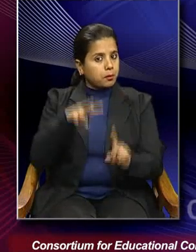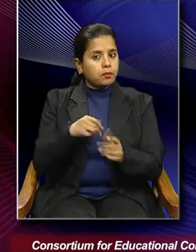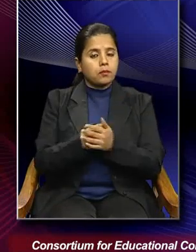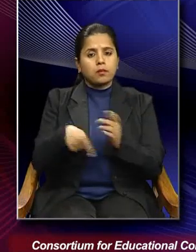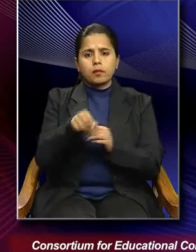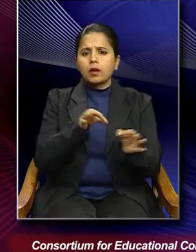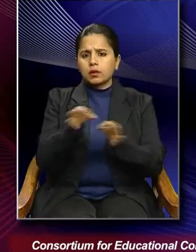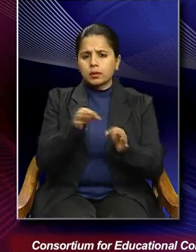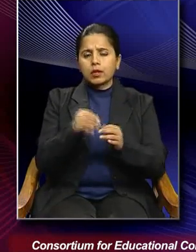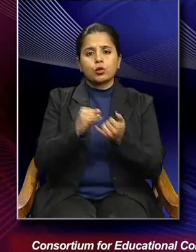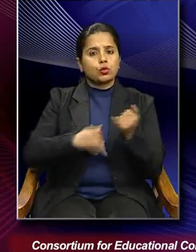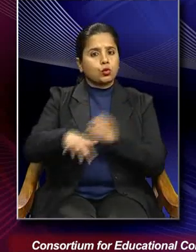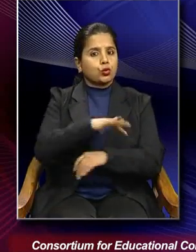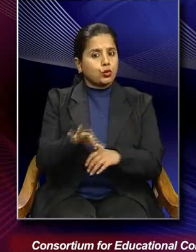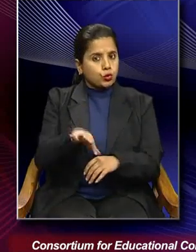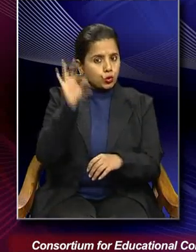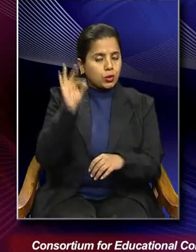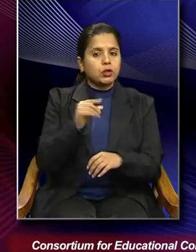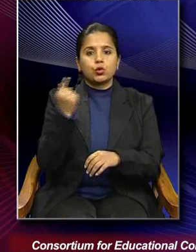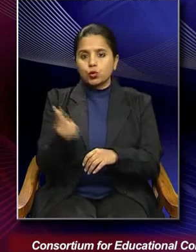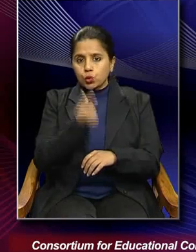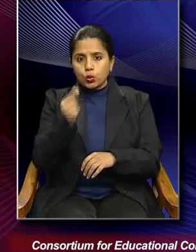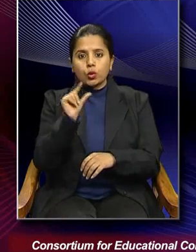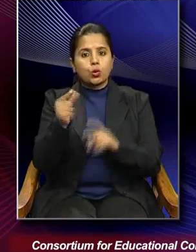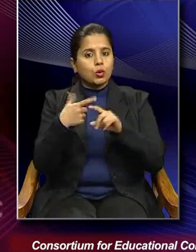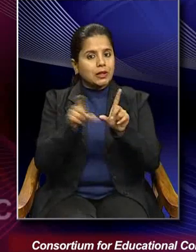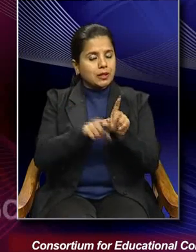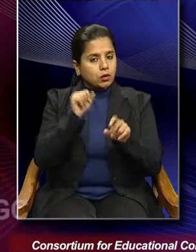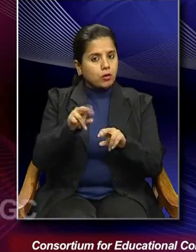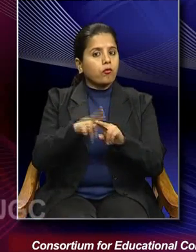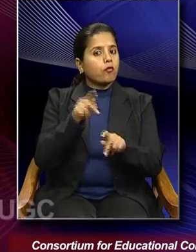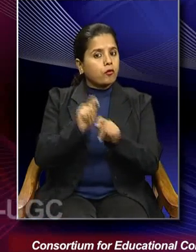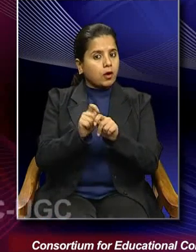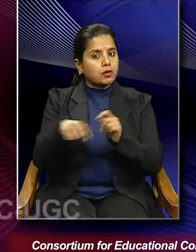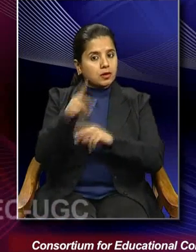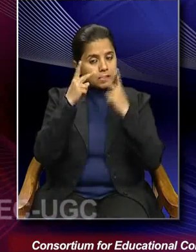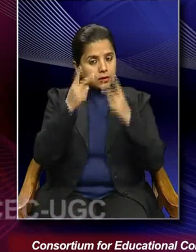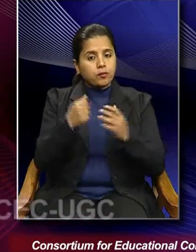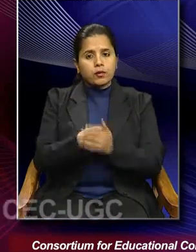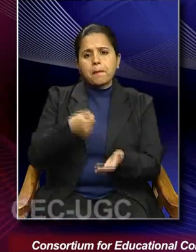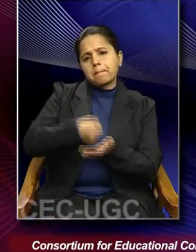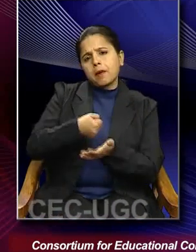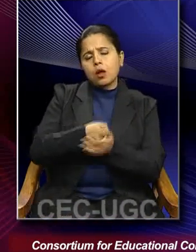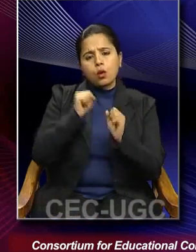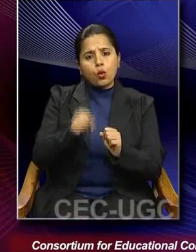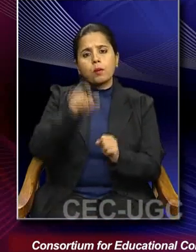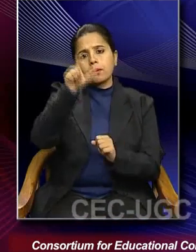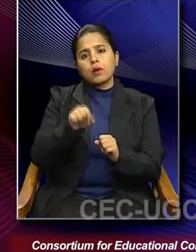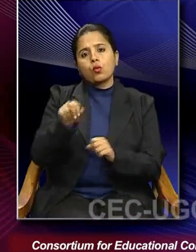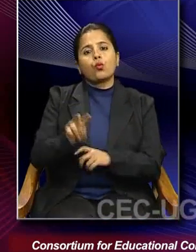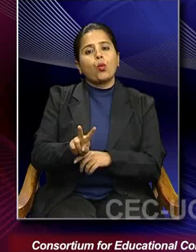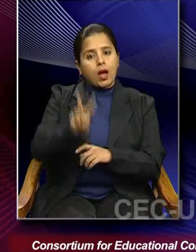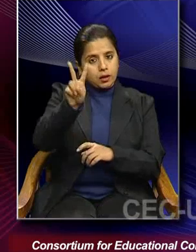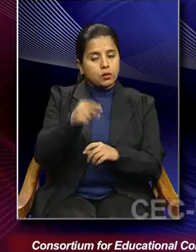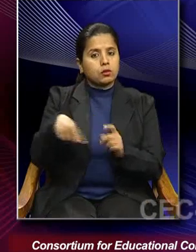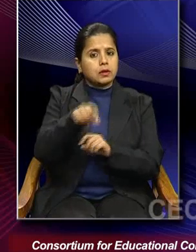Deriving social choice using utility function assumes that the basic individual values